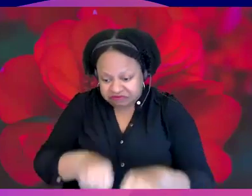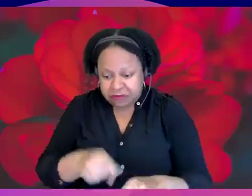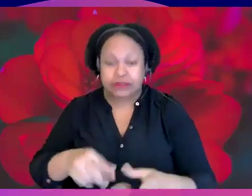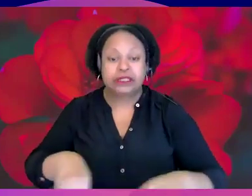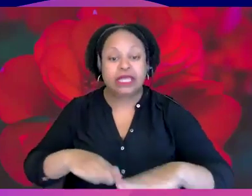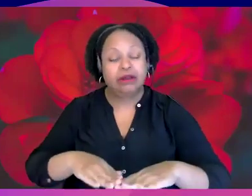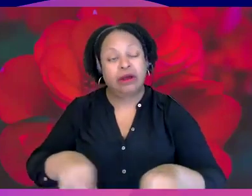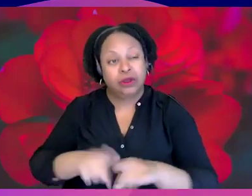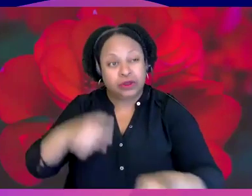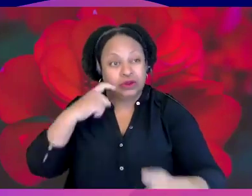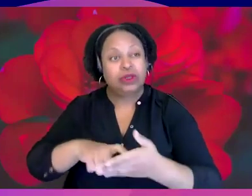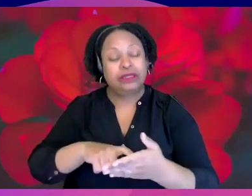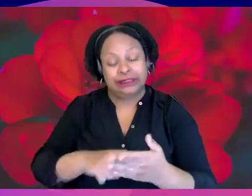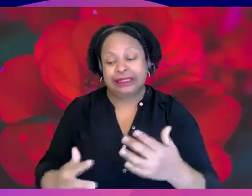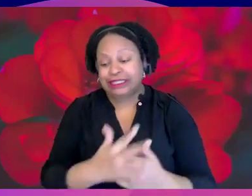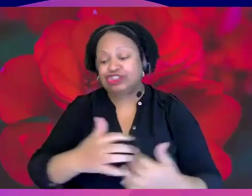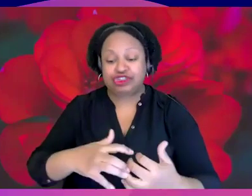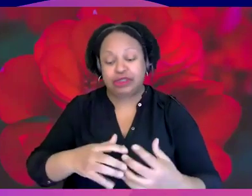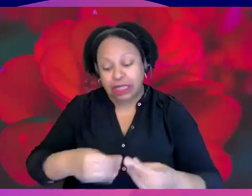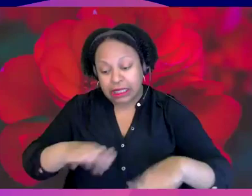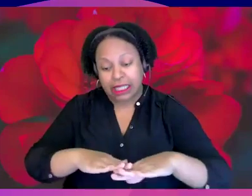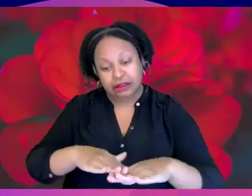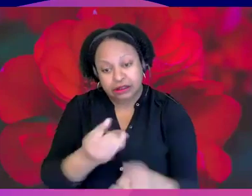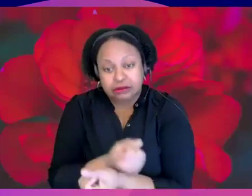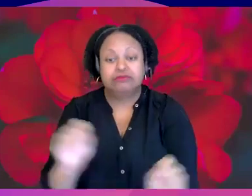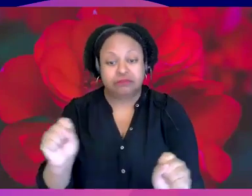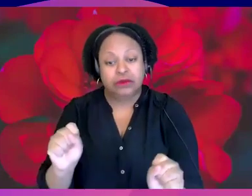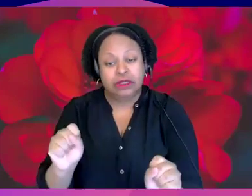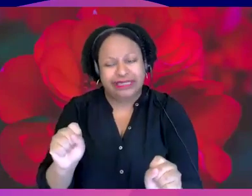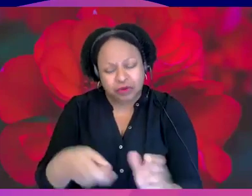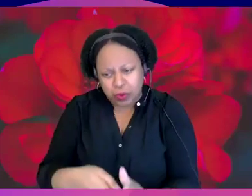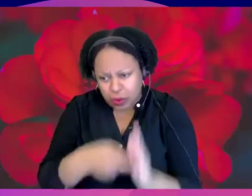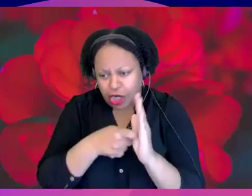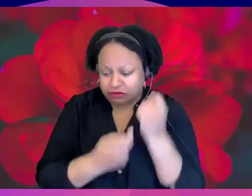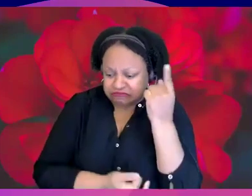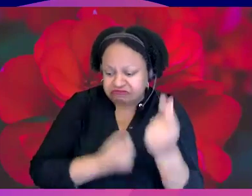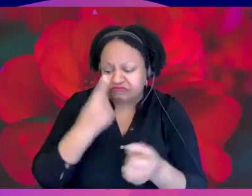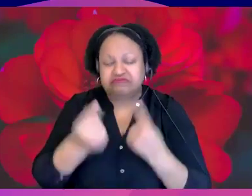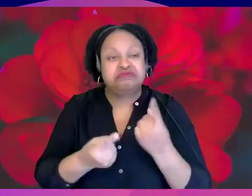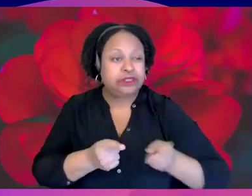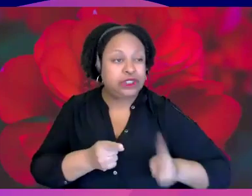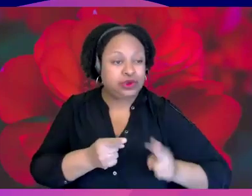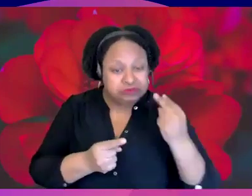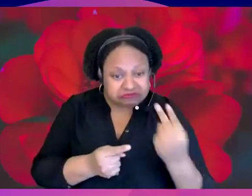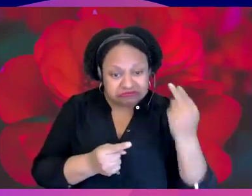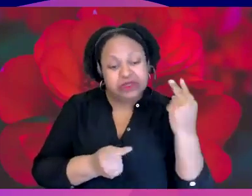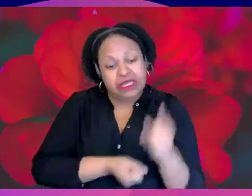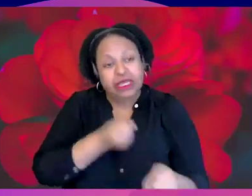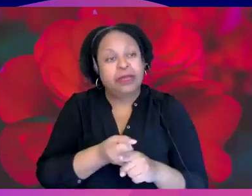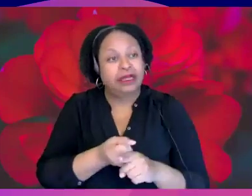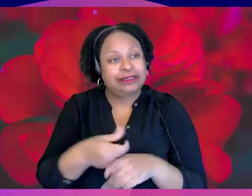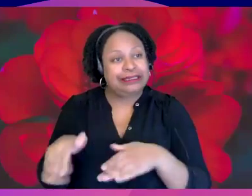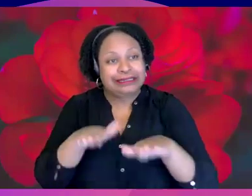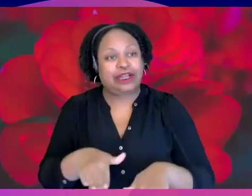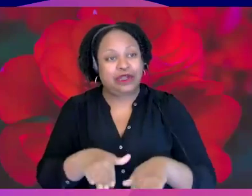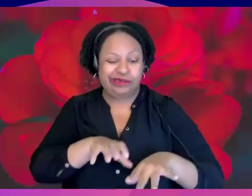Indigenous land and sovereignty comes with the responsibility to understand the history and ongoing impacts of settler colonialism.